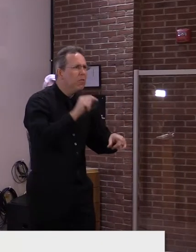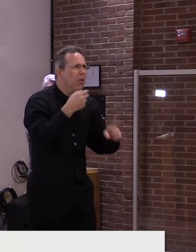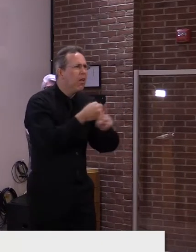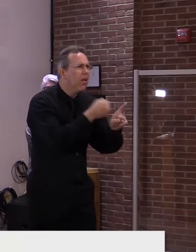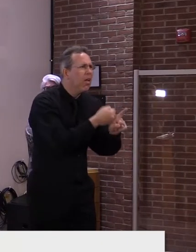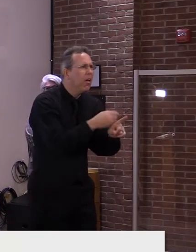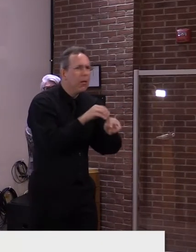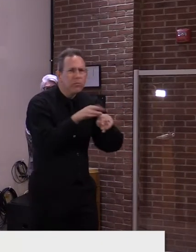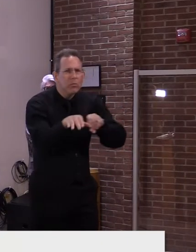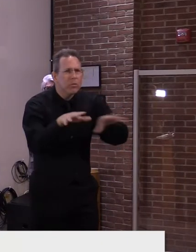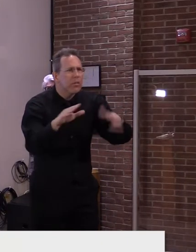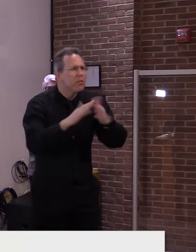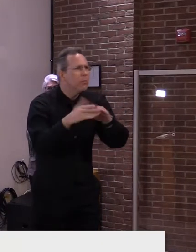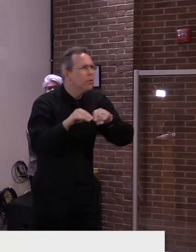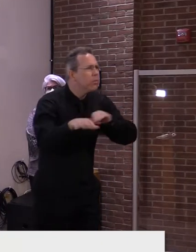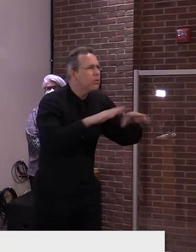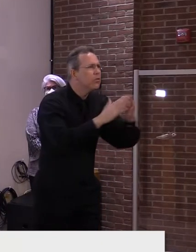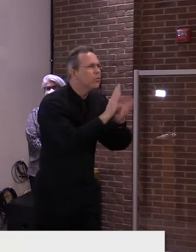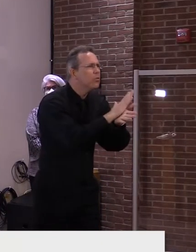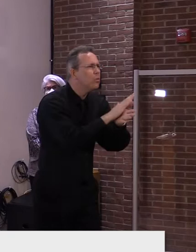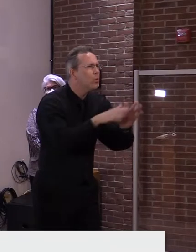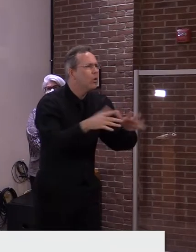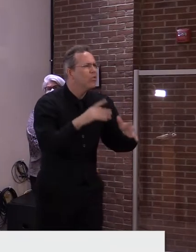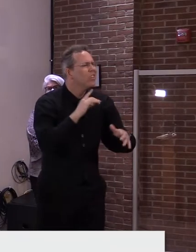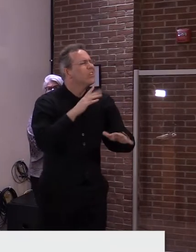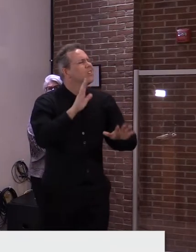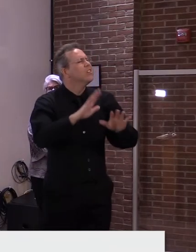Earlier in the course of COVID, where there were